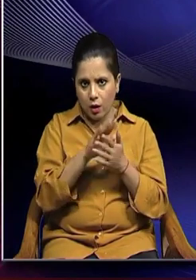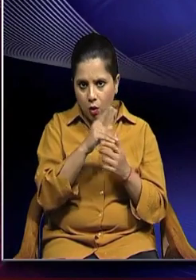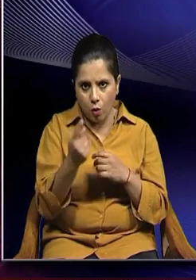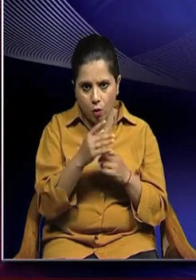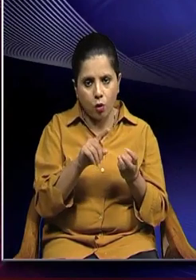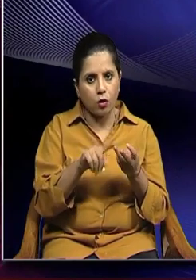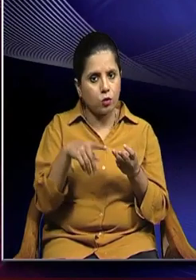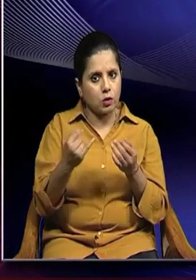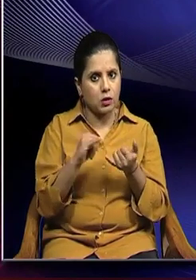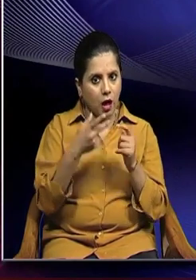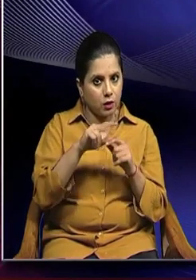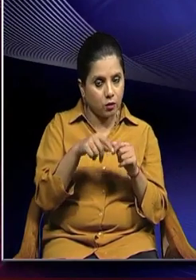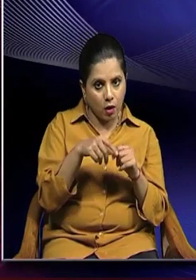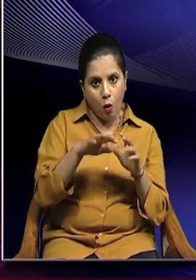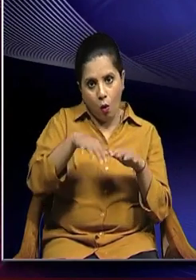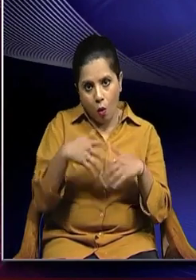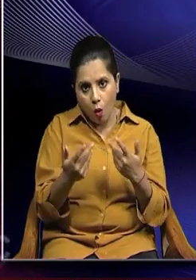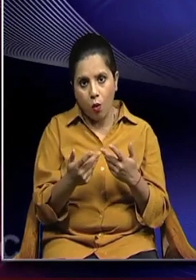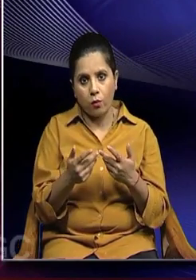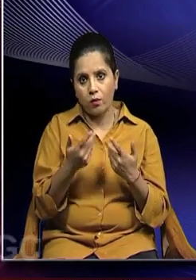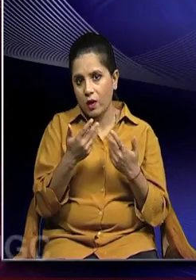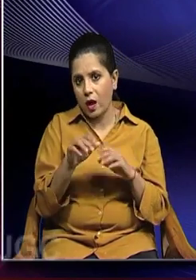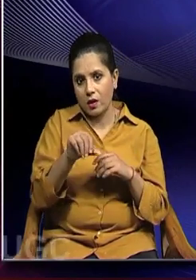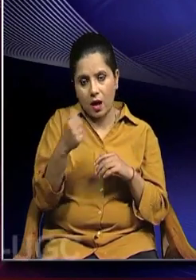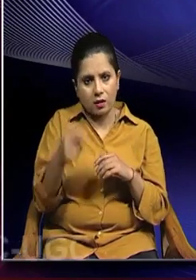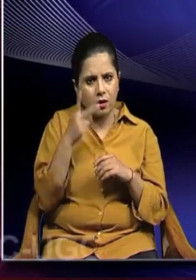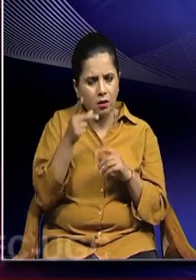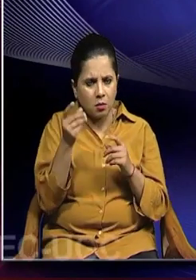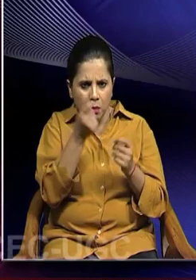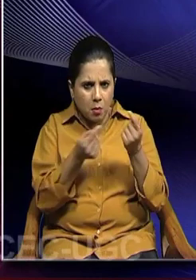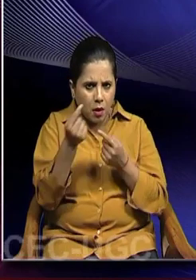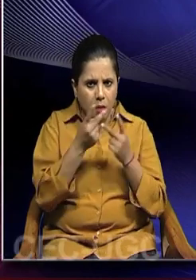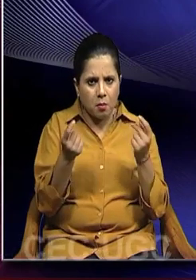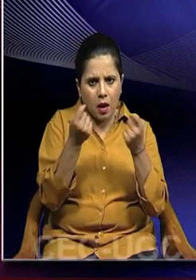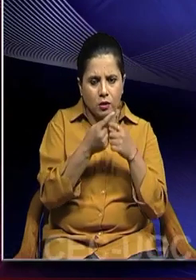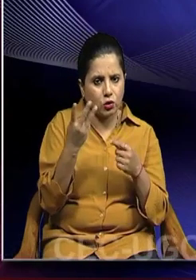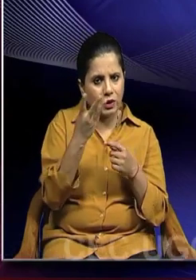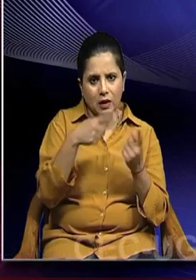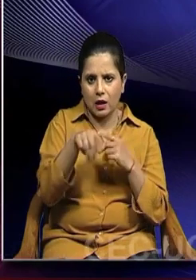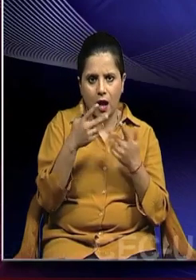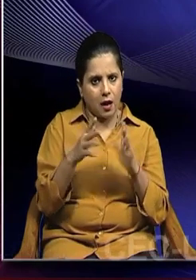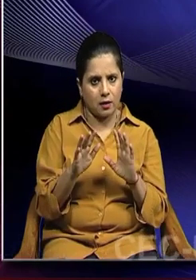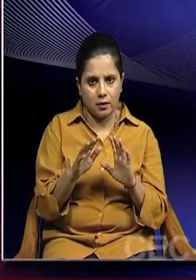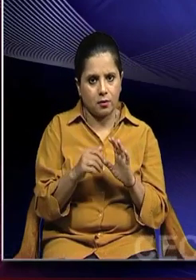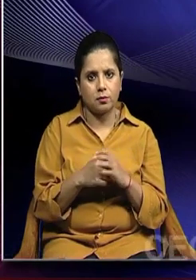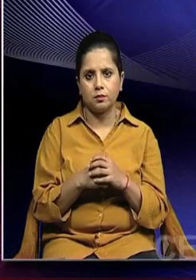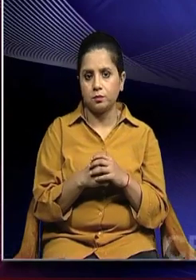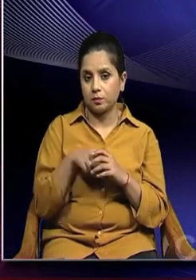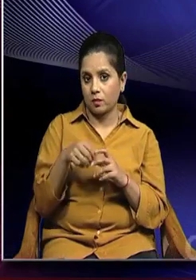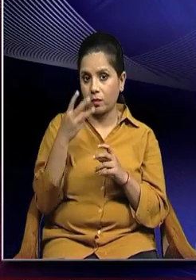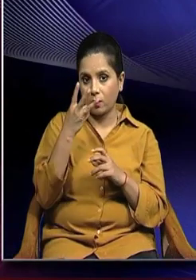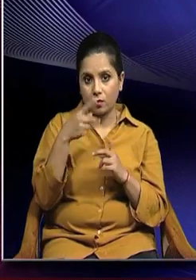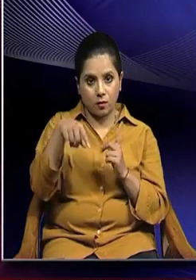find sattvic only, or even any permutation or combination of these three. These